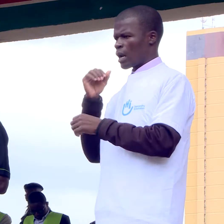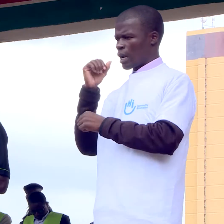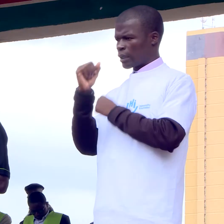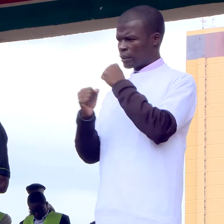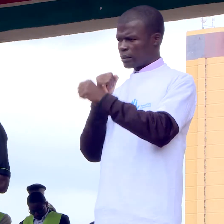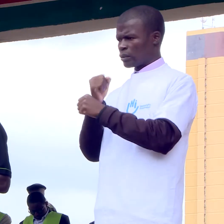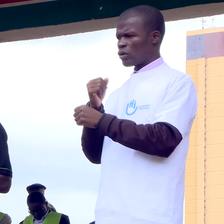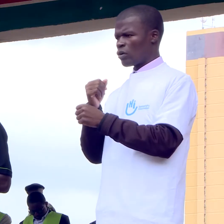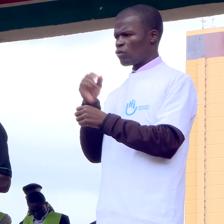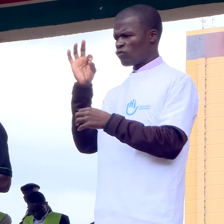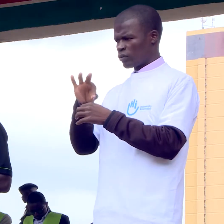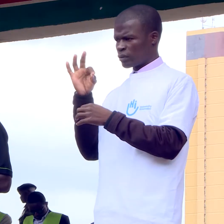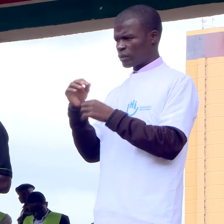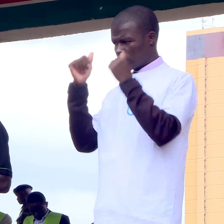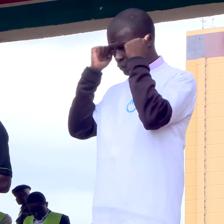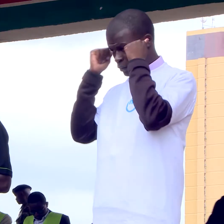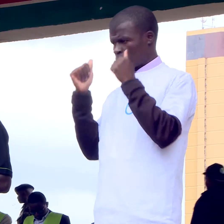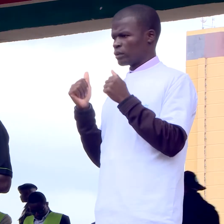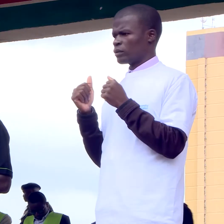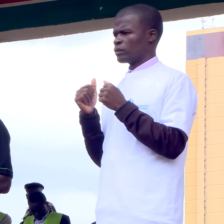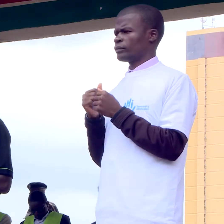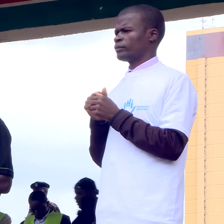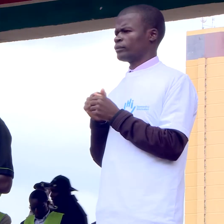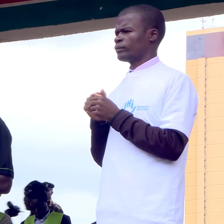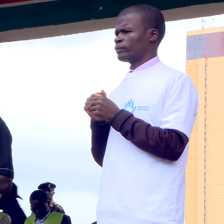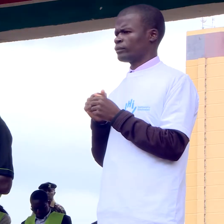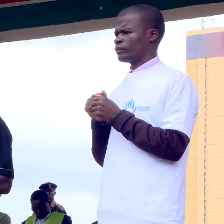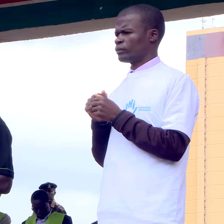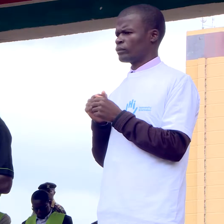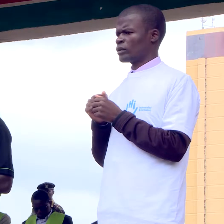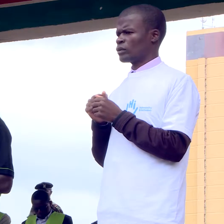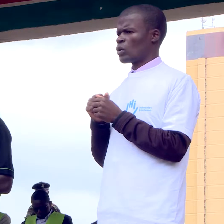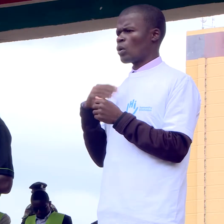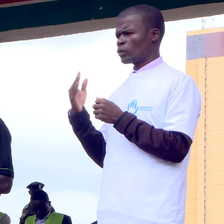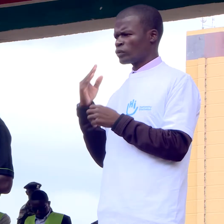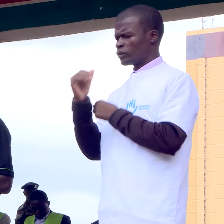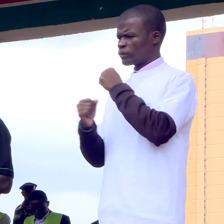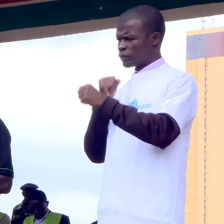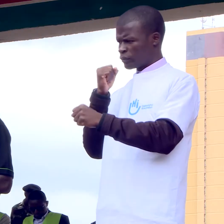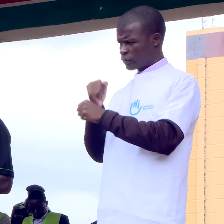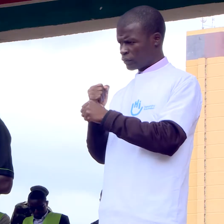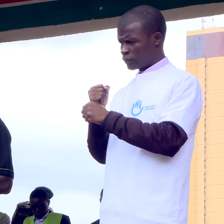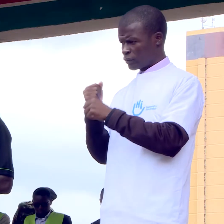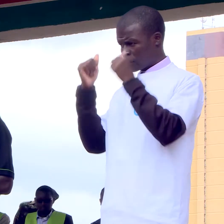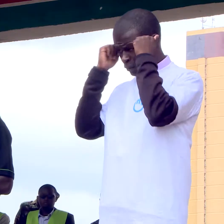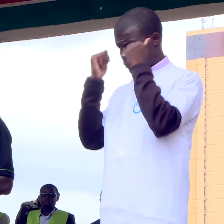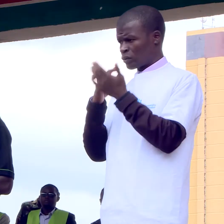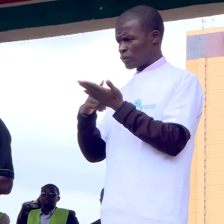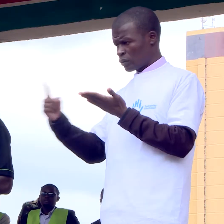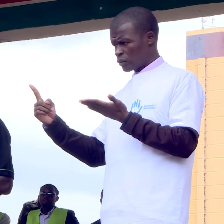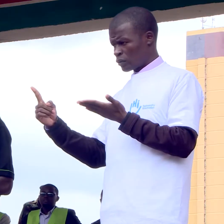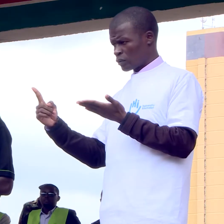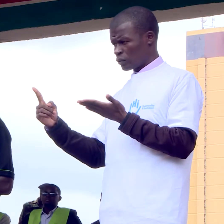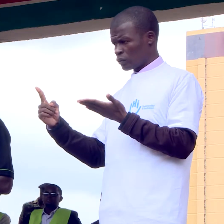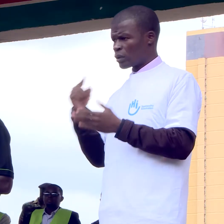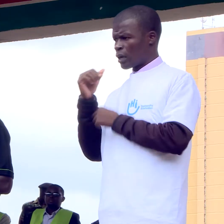Week, which is christened AVIU. The annual Education Week is an annual event